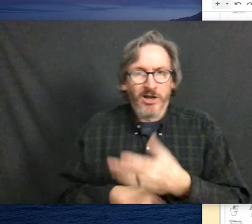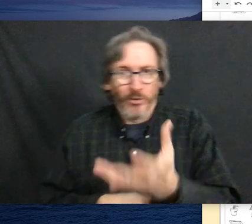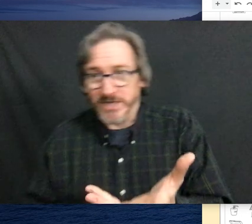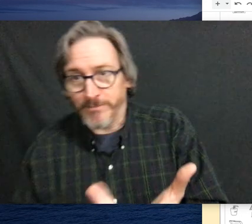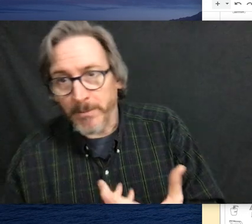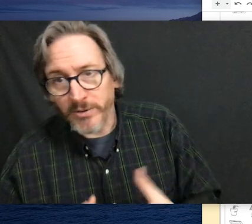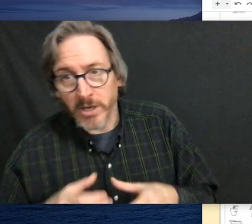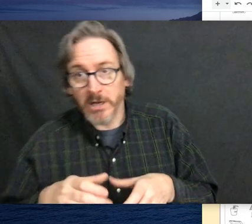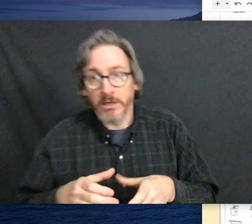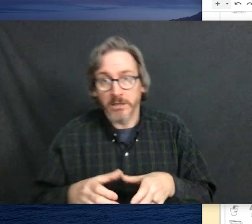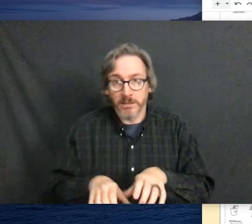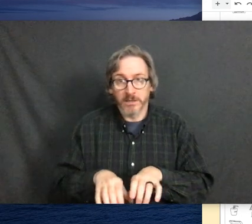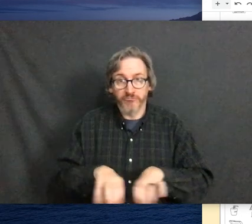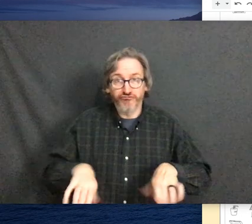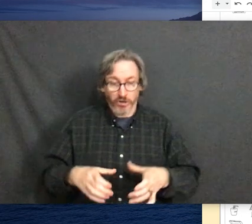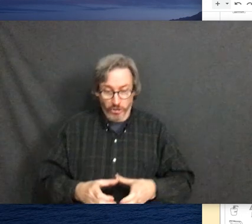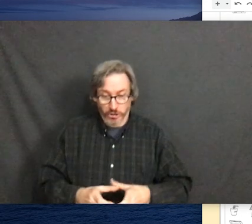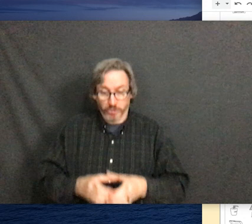We did pump.